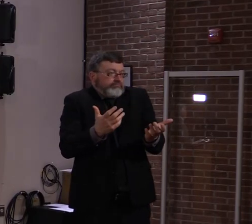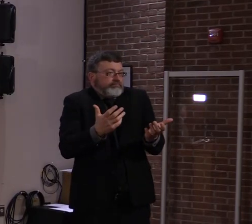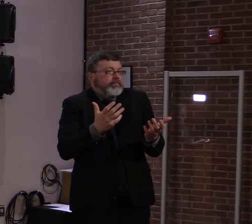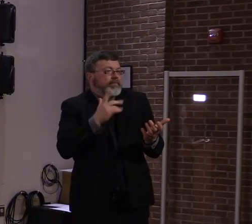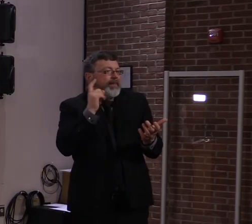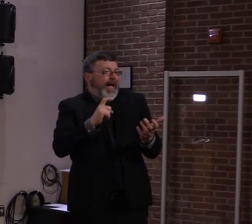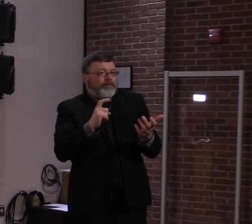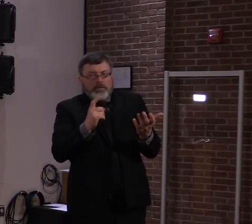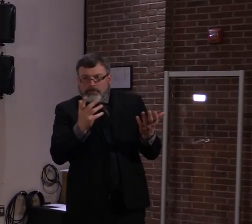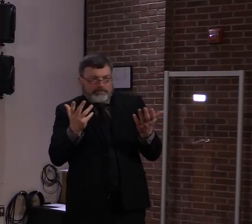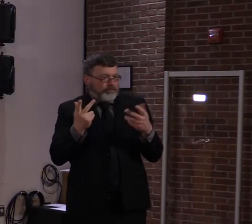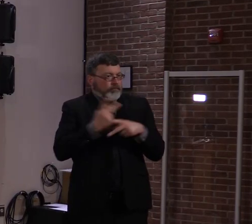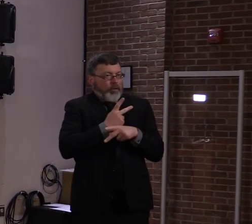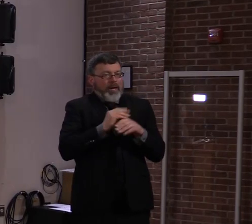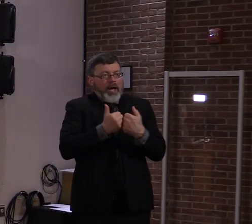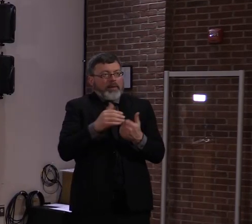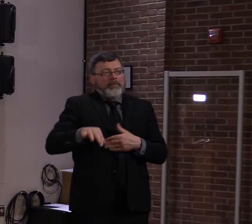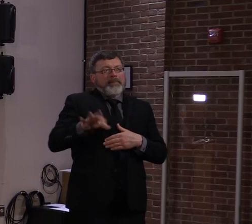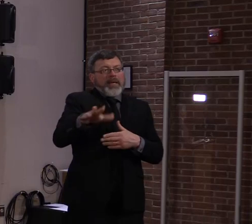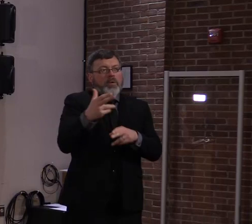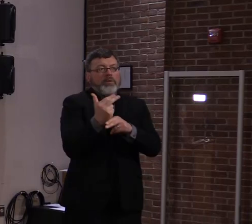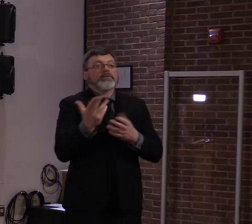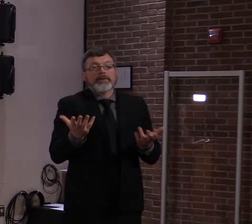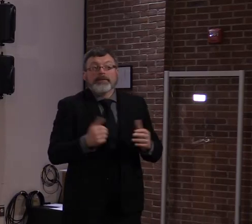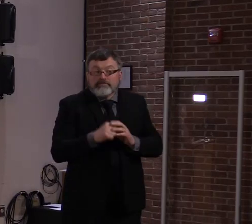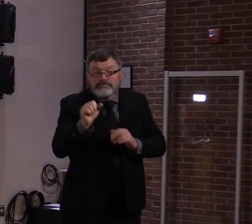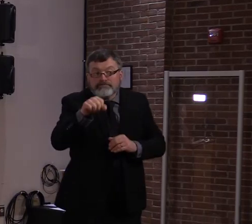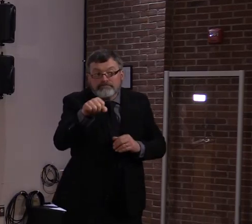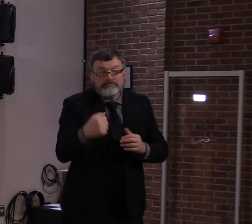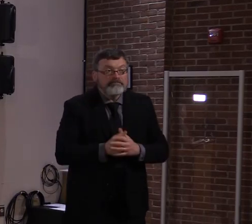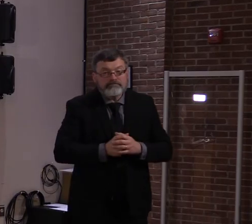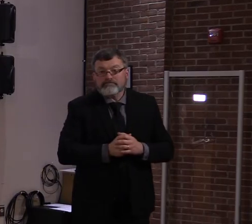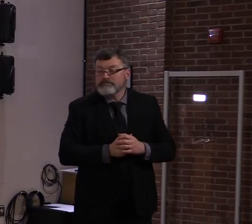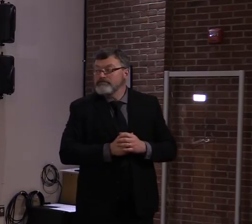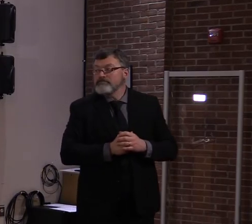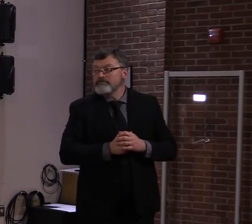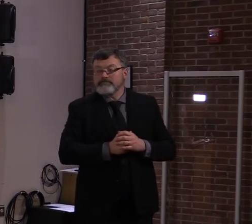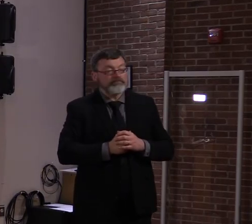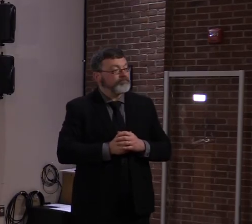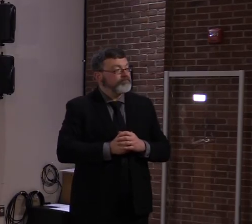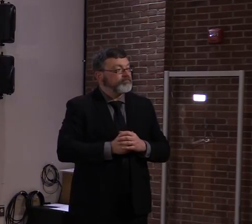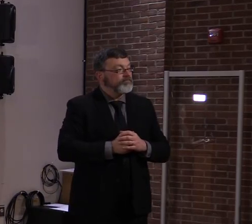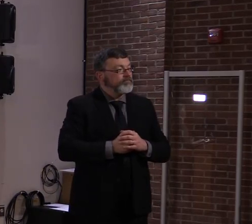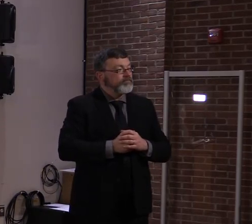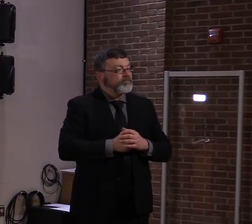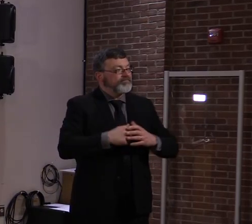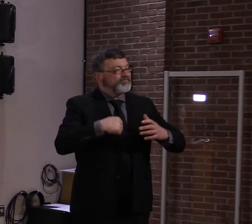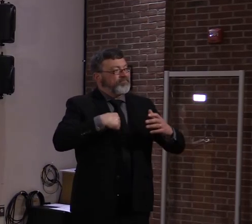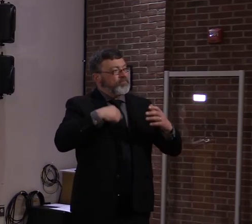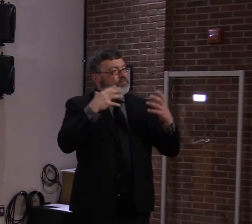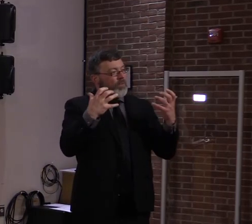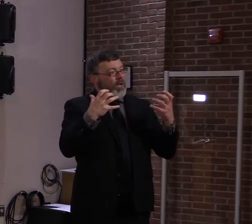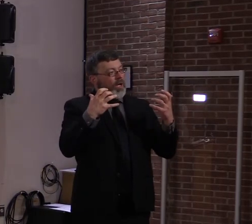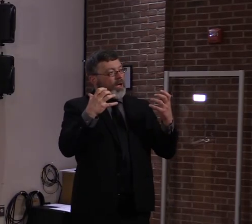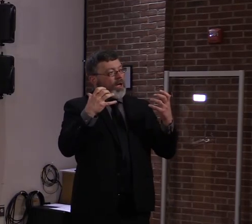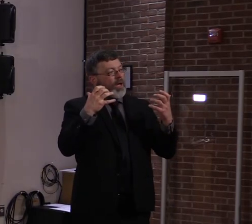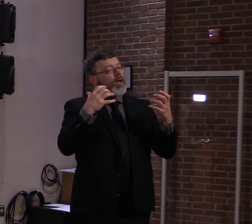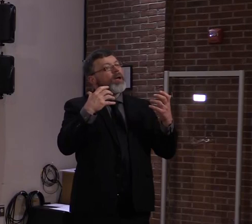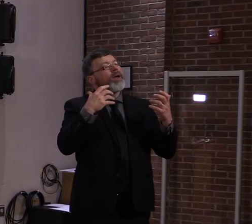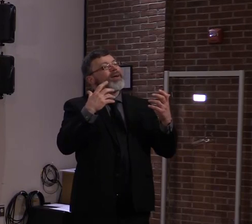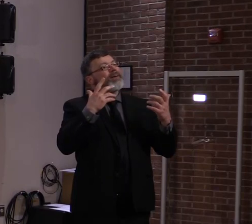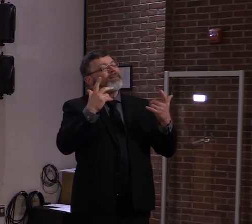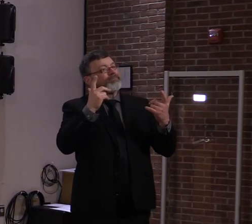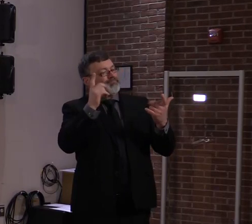know, we are committed to be good neighbors here as we transition out of this program as